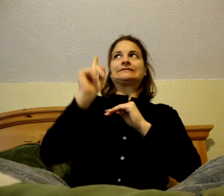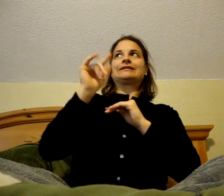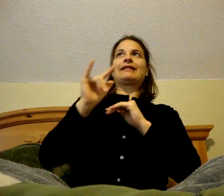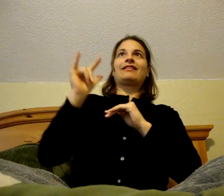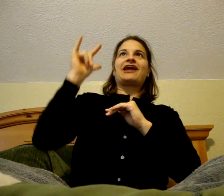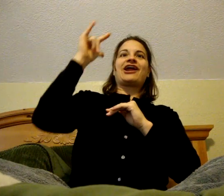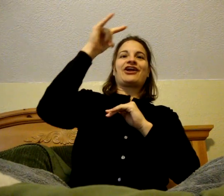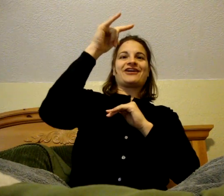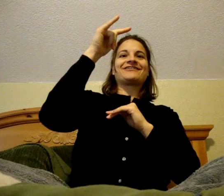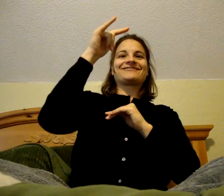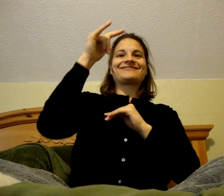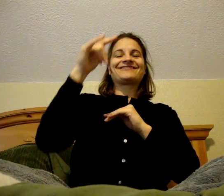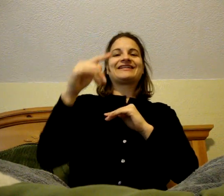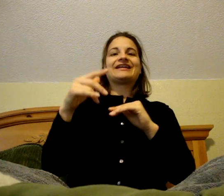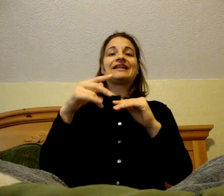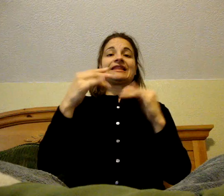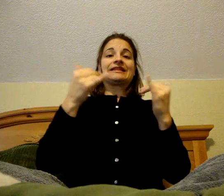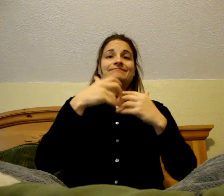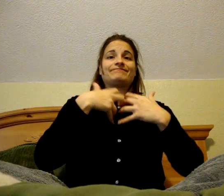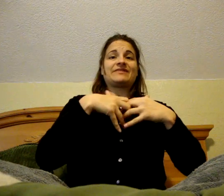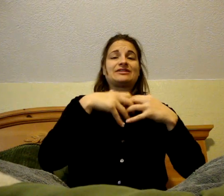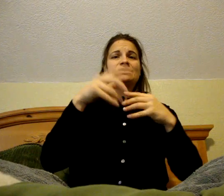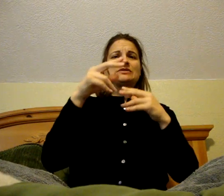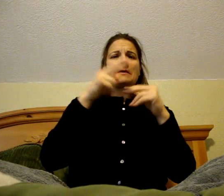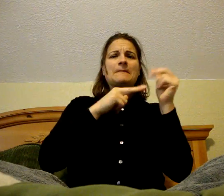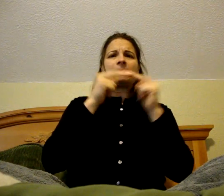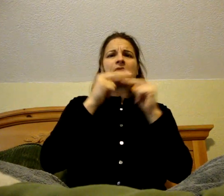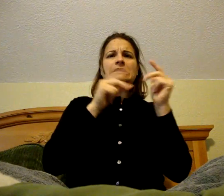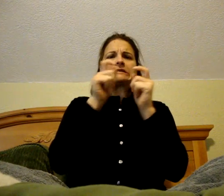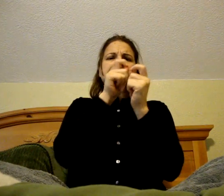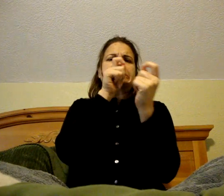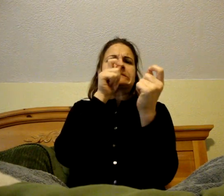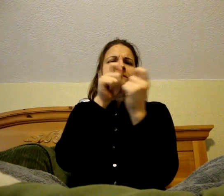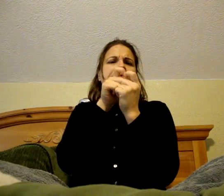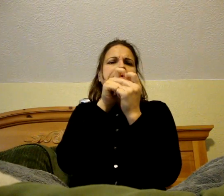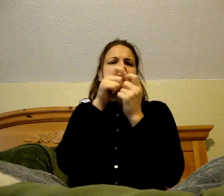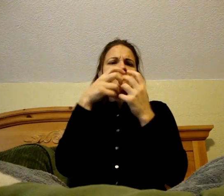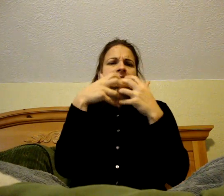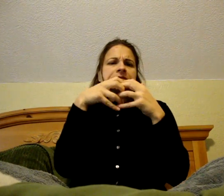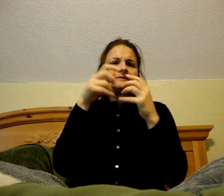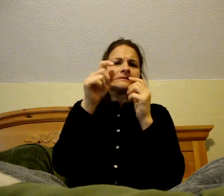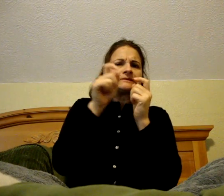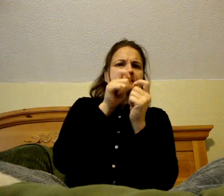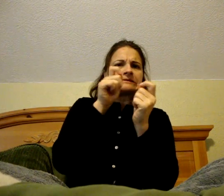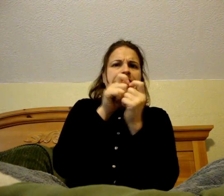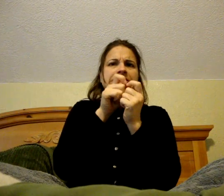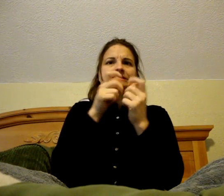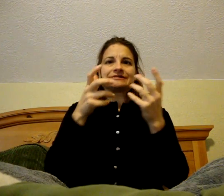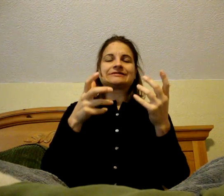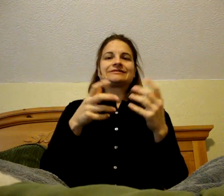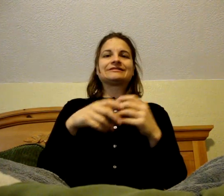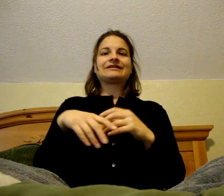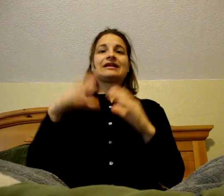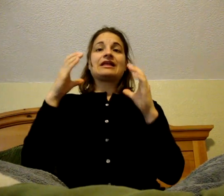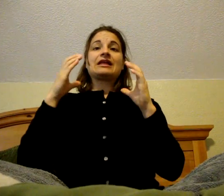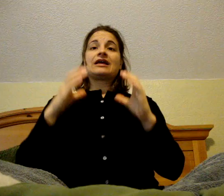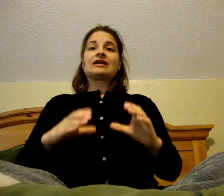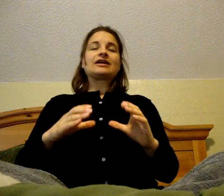hand with very precise assembly techniques. I definitely feel responsible for these customers. Can't pull over on the side of the road and see what's going